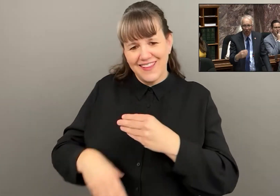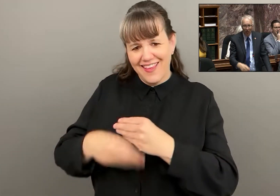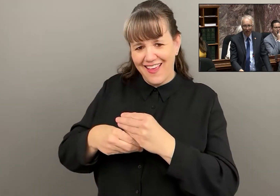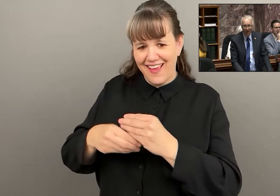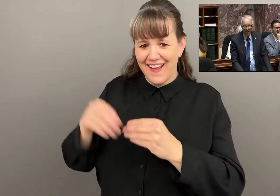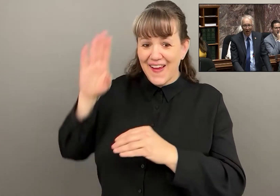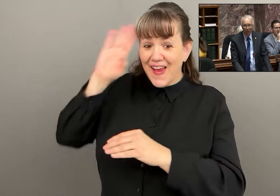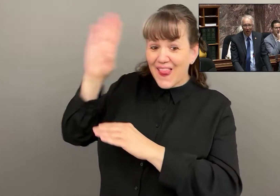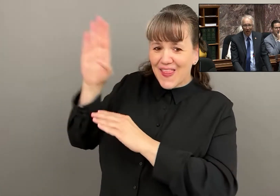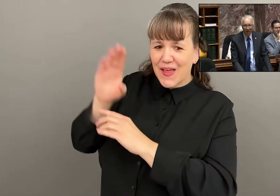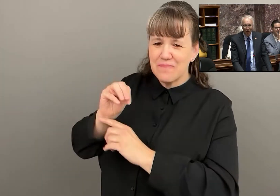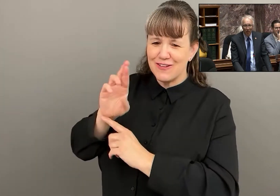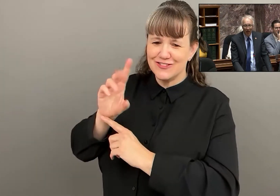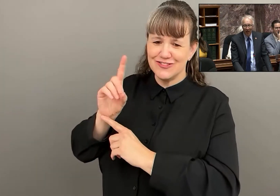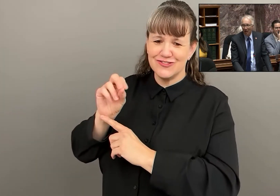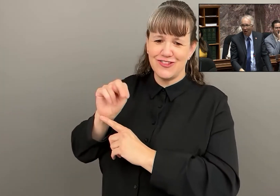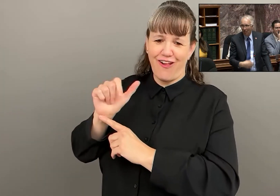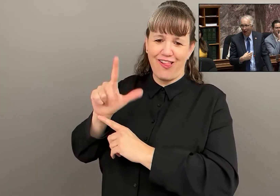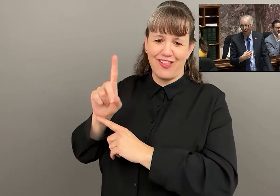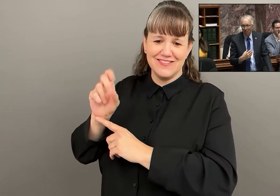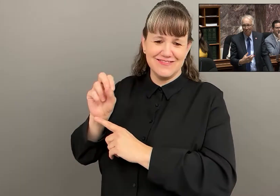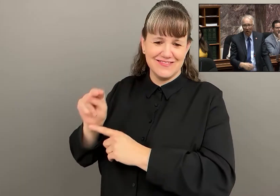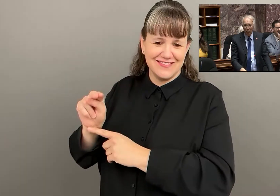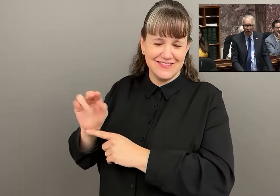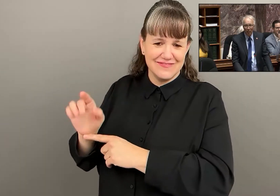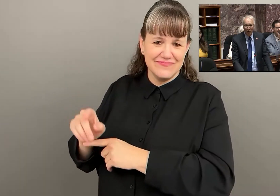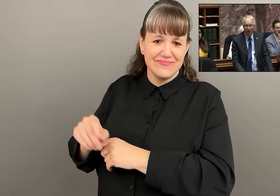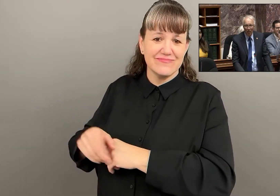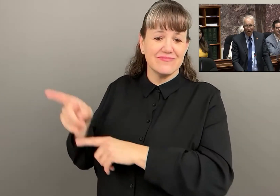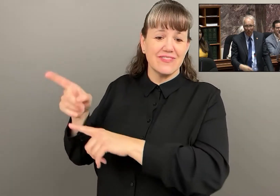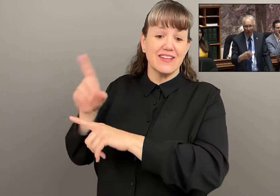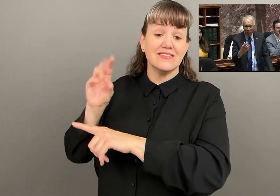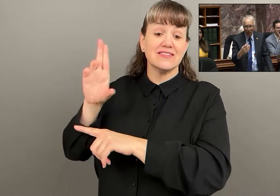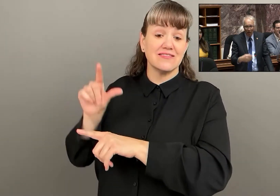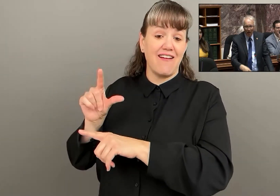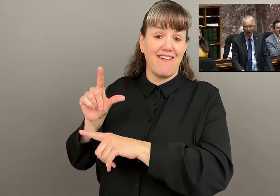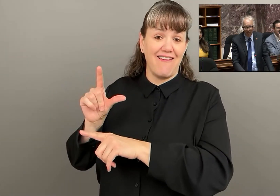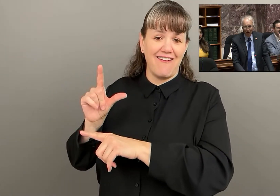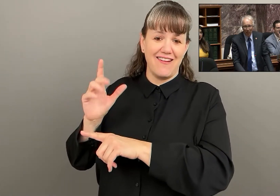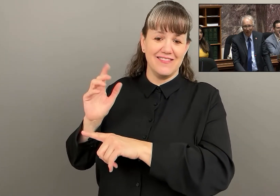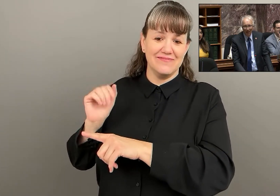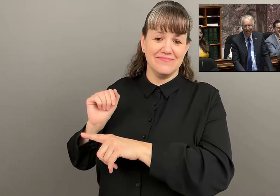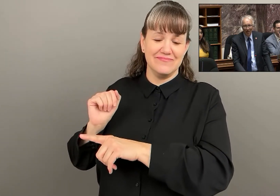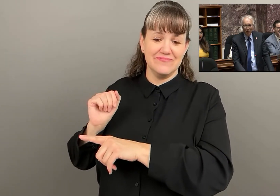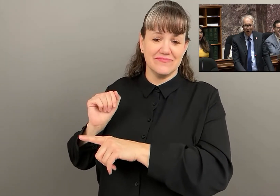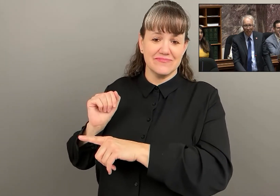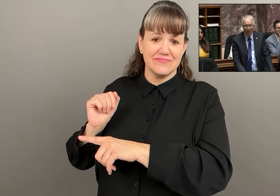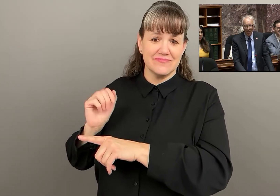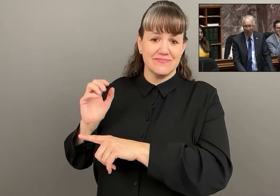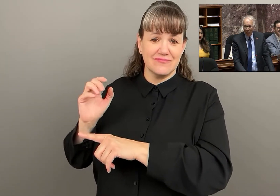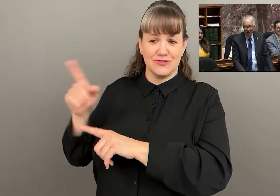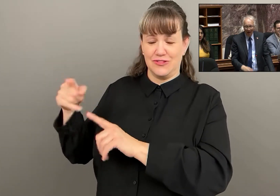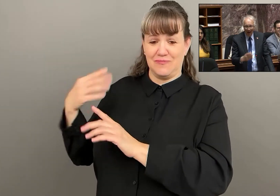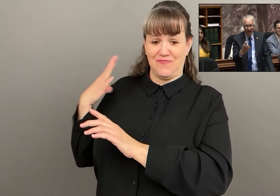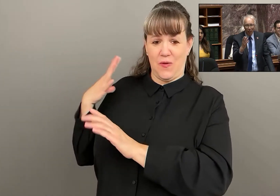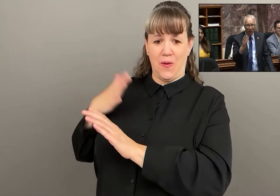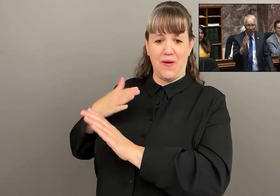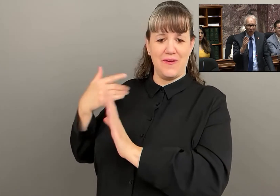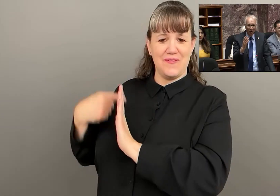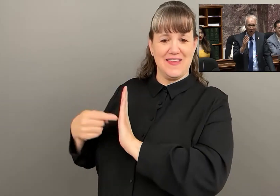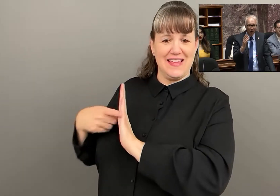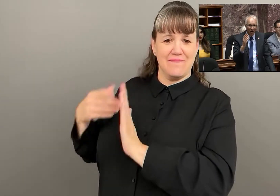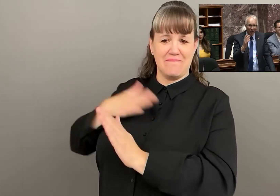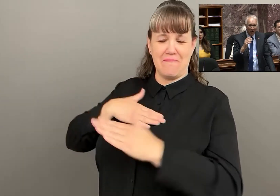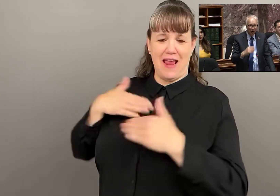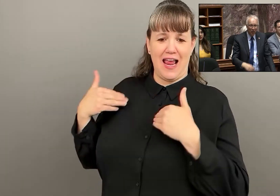Donaldson was a critic of my ministry for a number of years. I was a critic of his ministry for a number of years. And I just want to